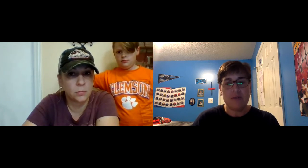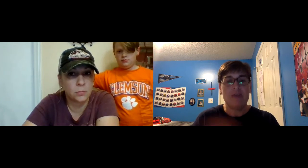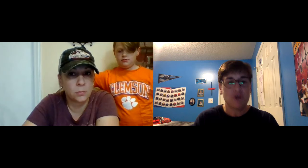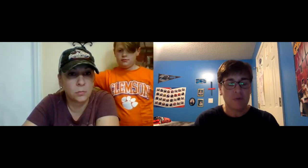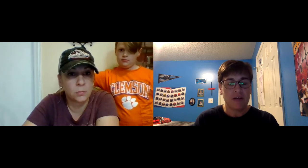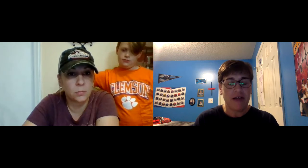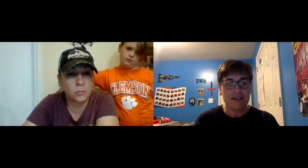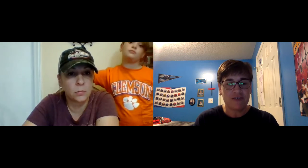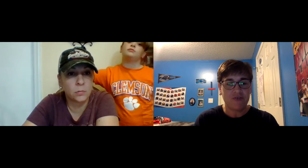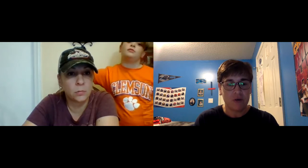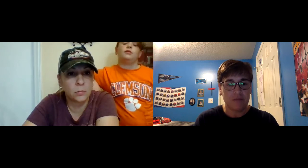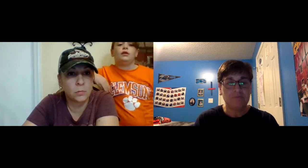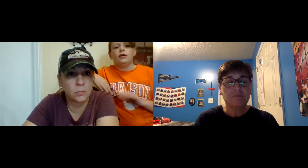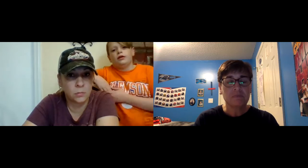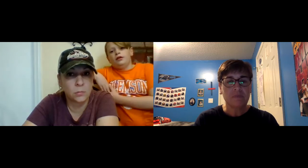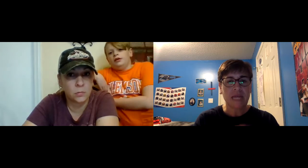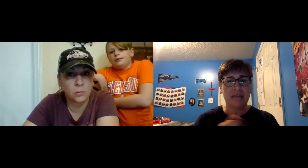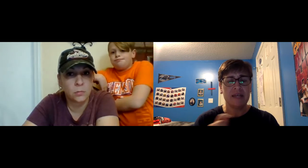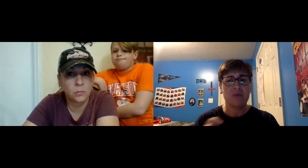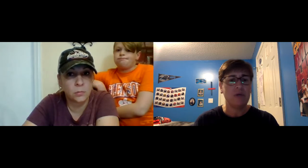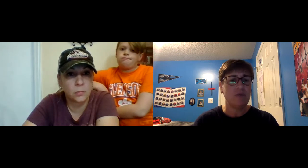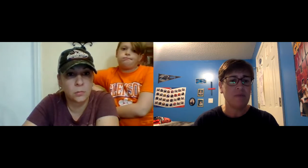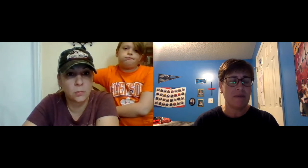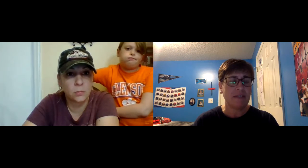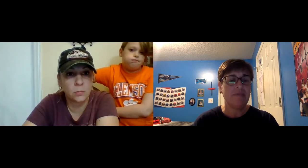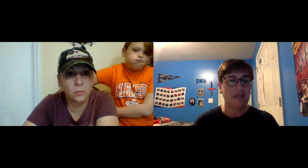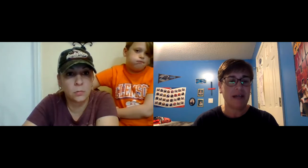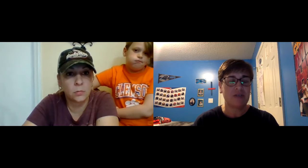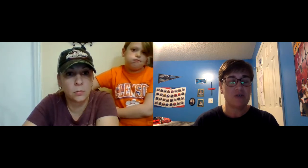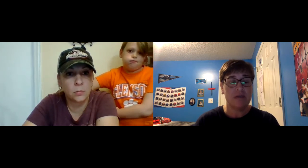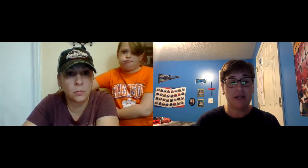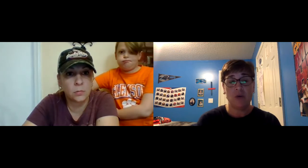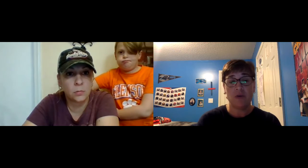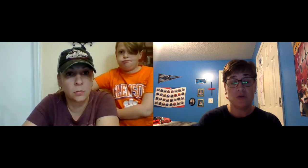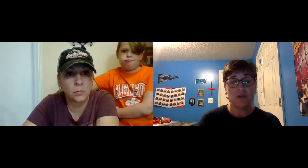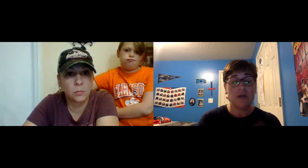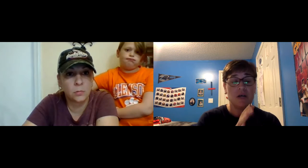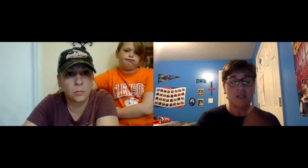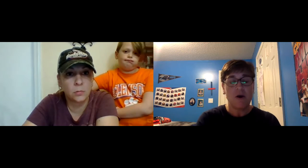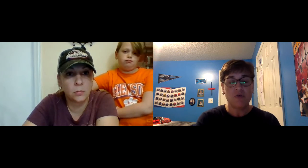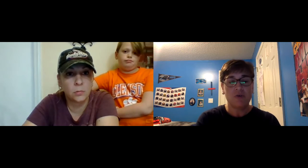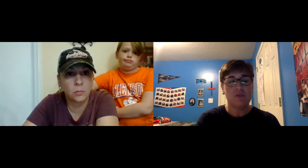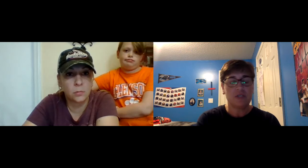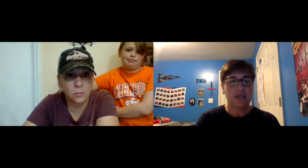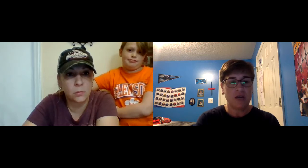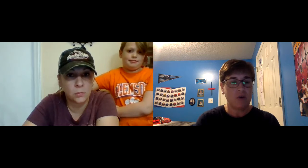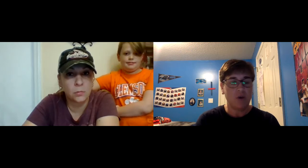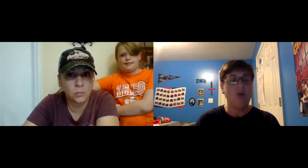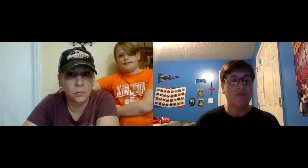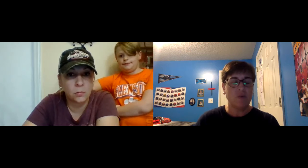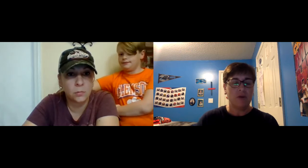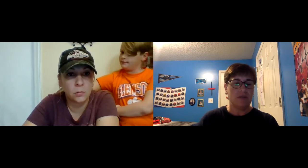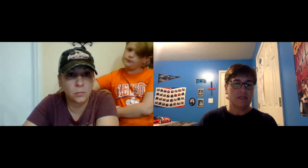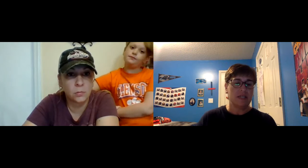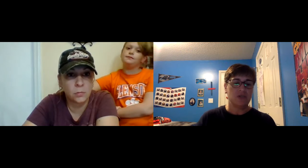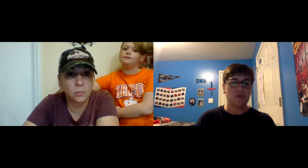would maybe interpret a class for him, and then we would maybe leave the classroom and go into a small room just to kind of go